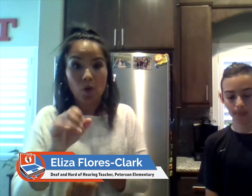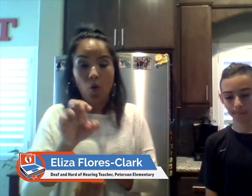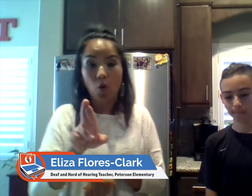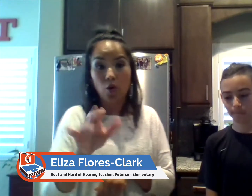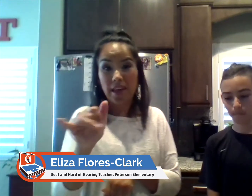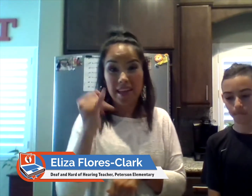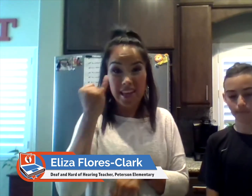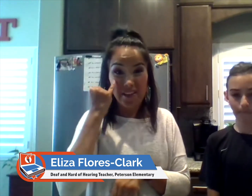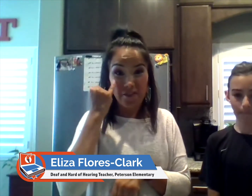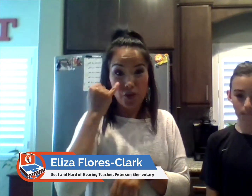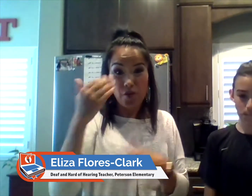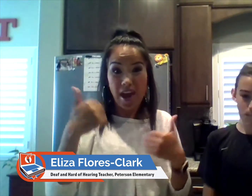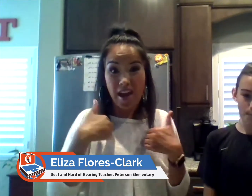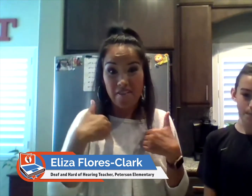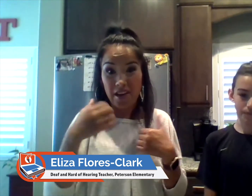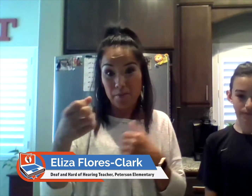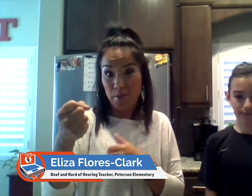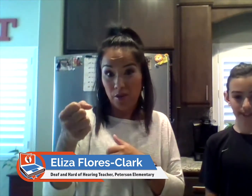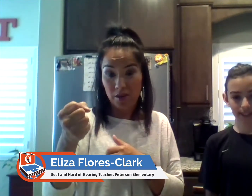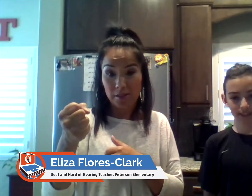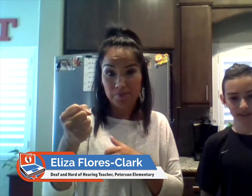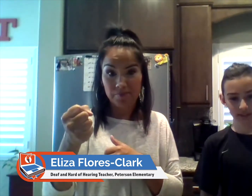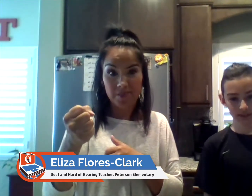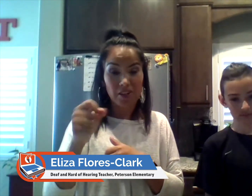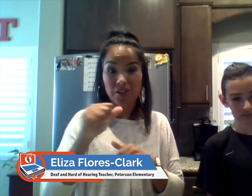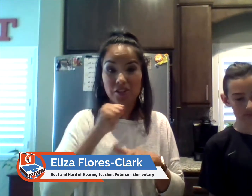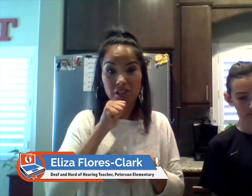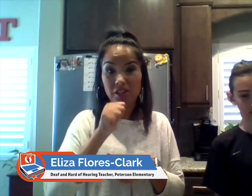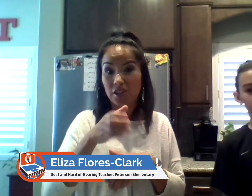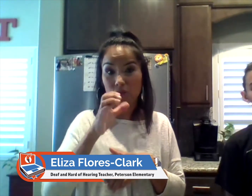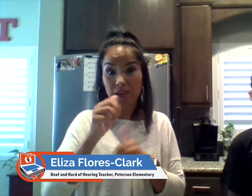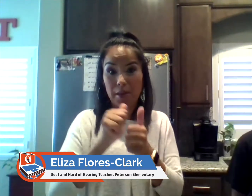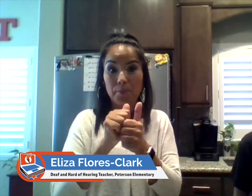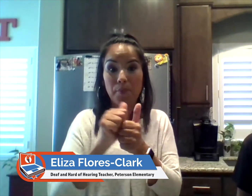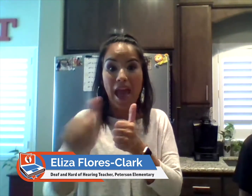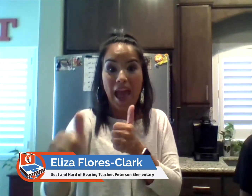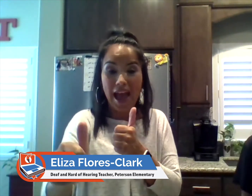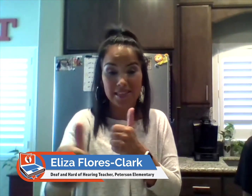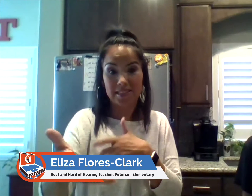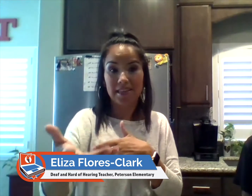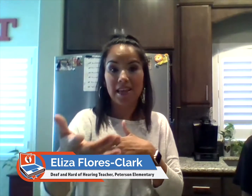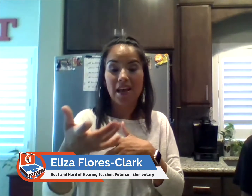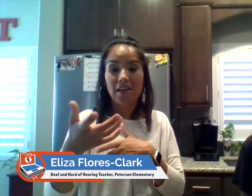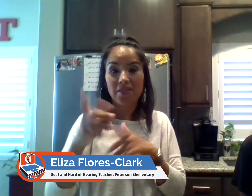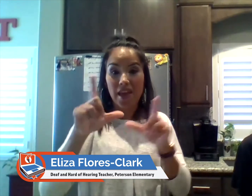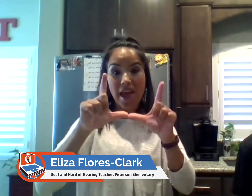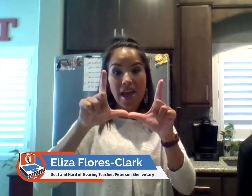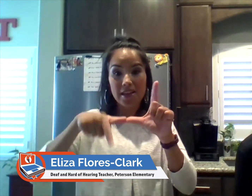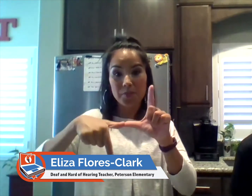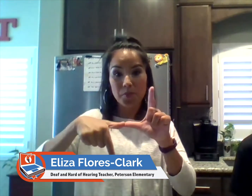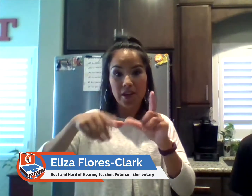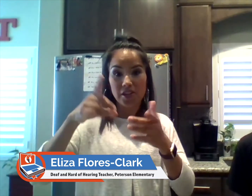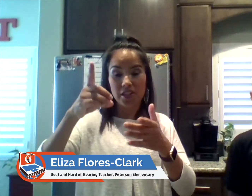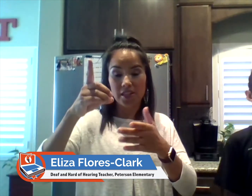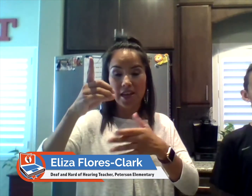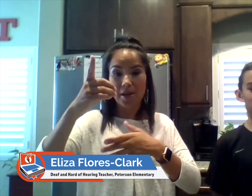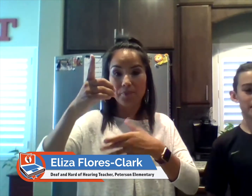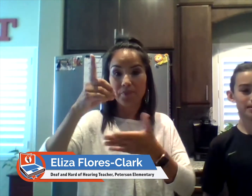or like if you have milk, should not drink it past the expiration